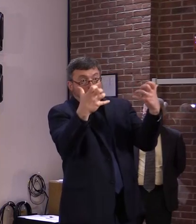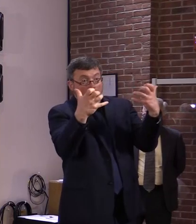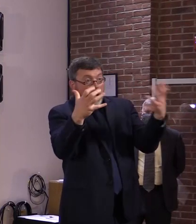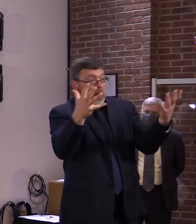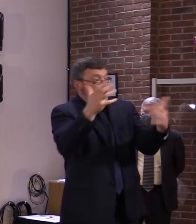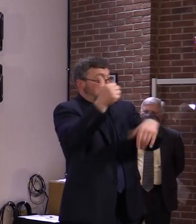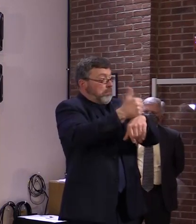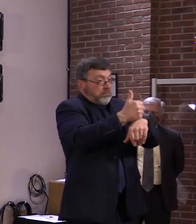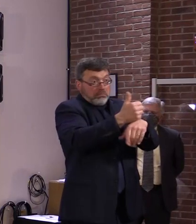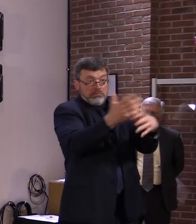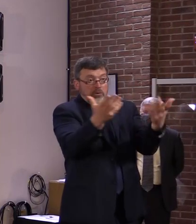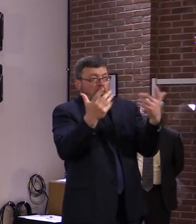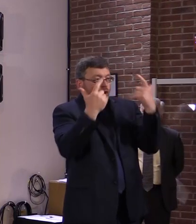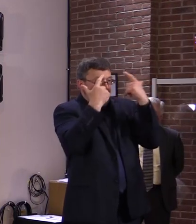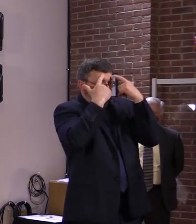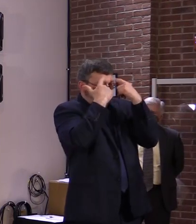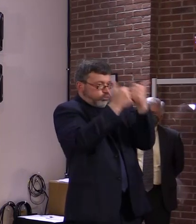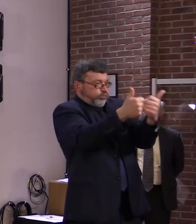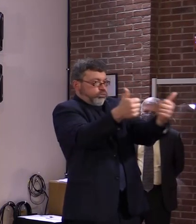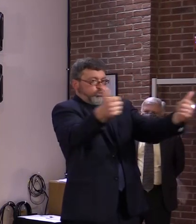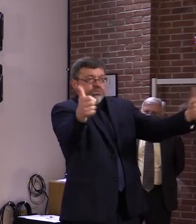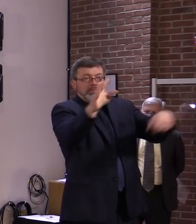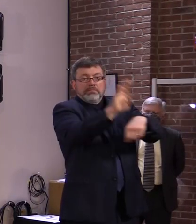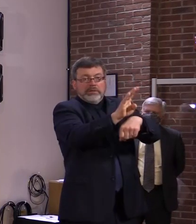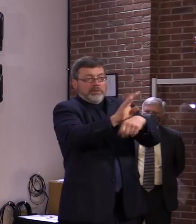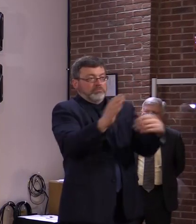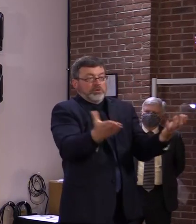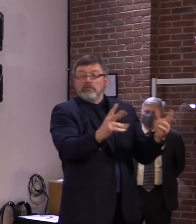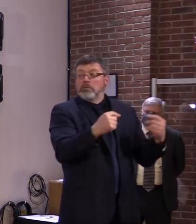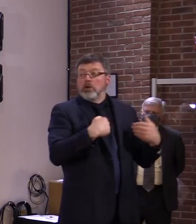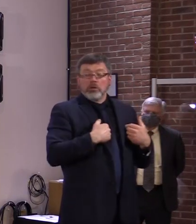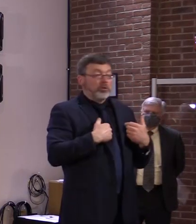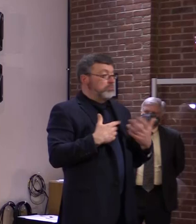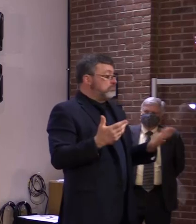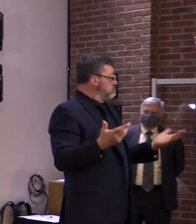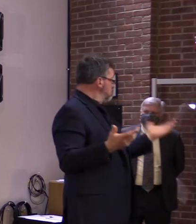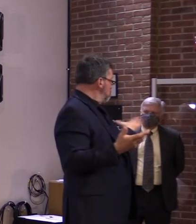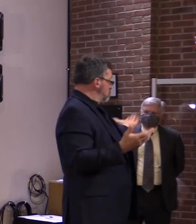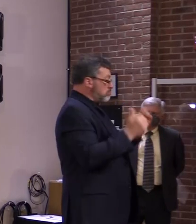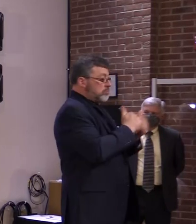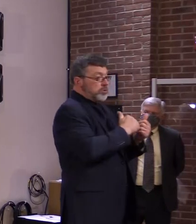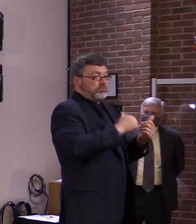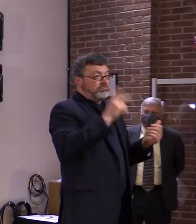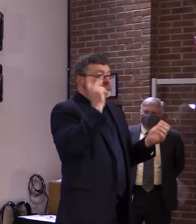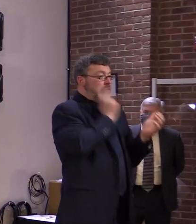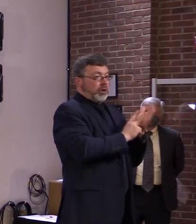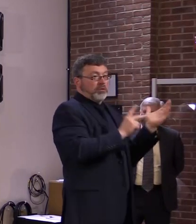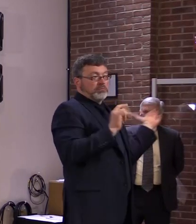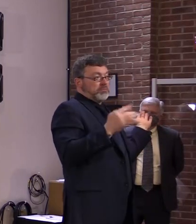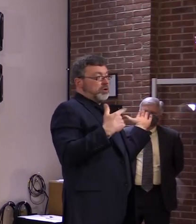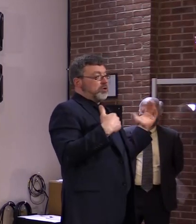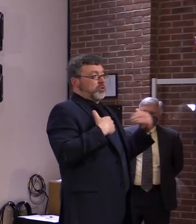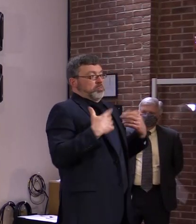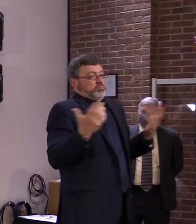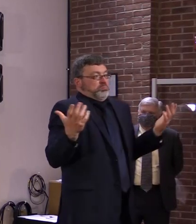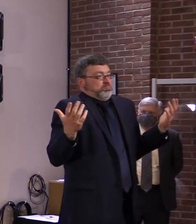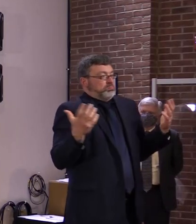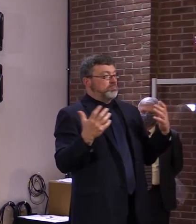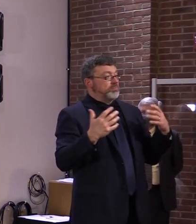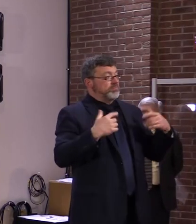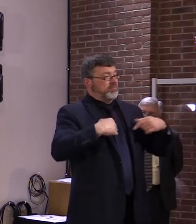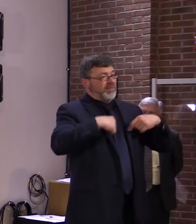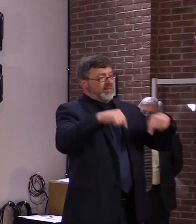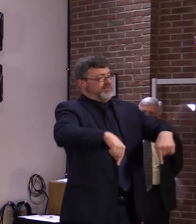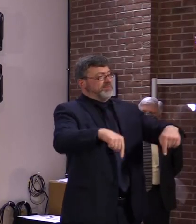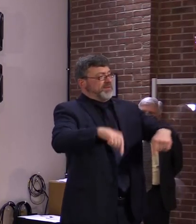their employees, I'm all for. We enjoy here in Vermont, again, we're